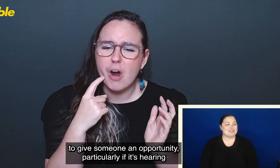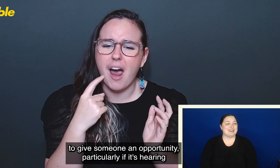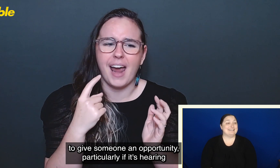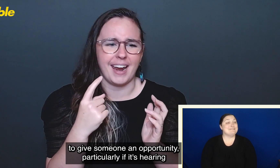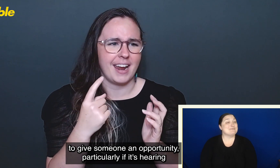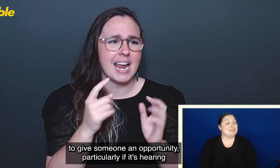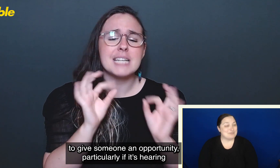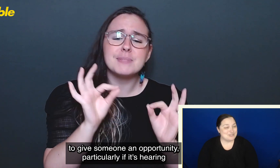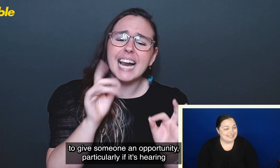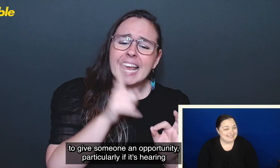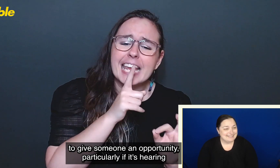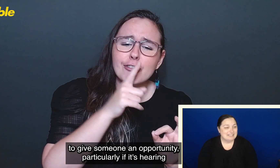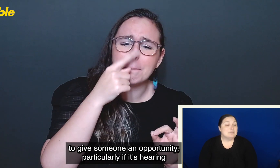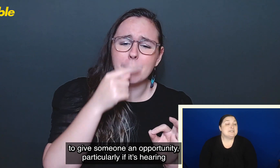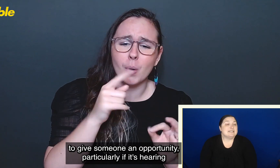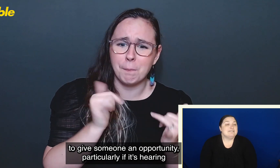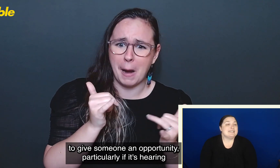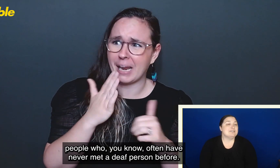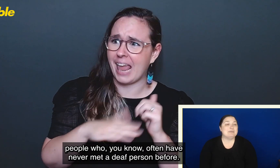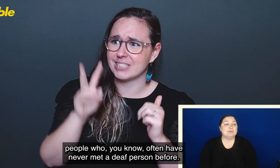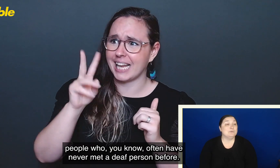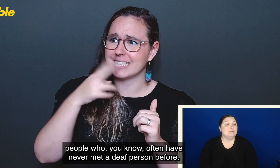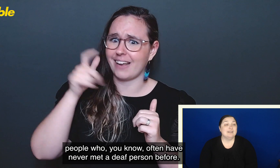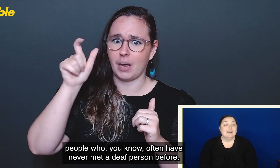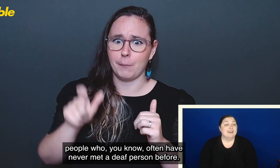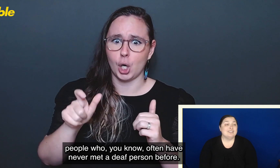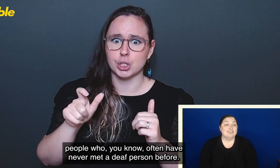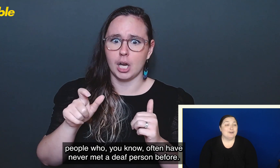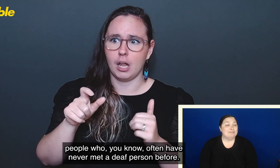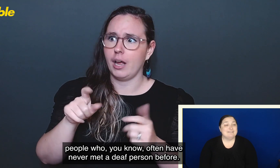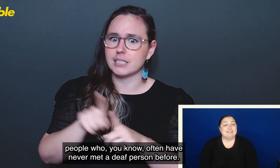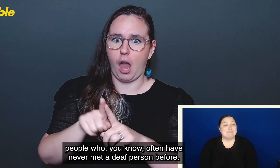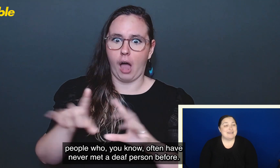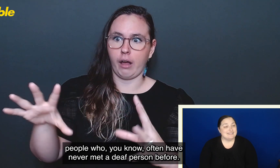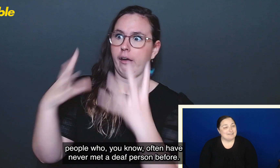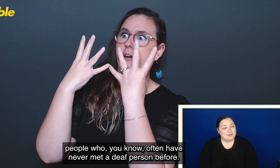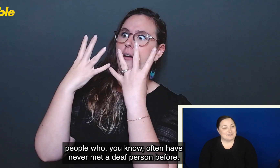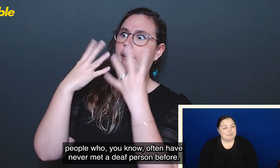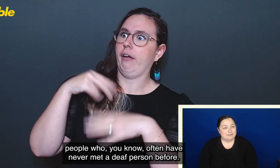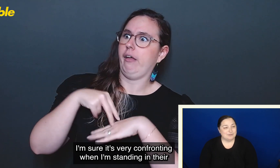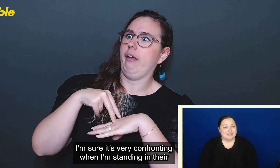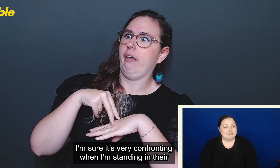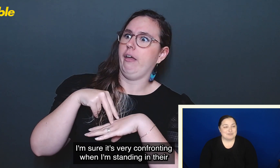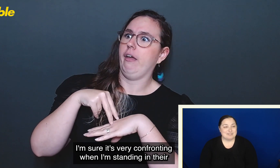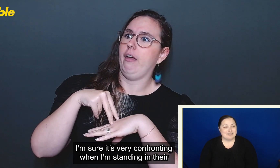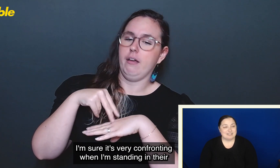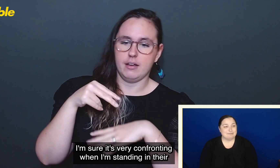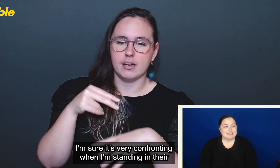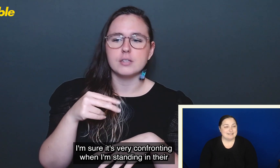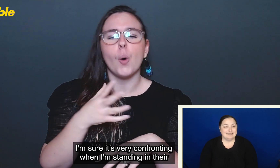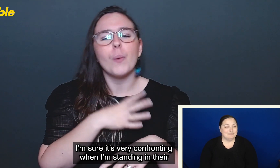I try to give someone an opportunity, particularly if it's hearing people who often have never met a deaf person before. I'm sure it's